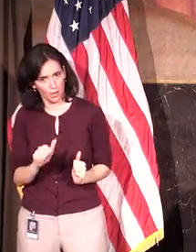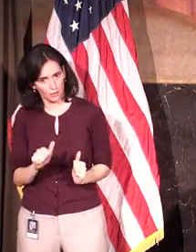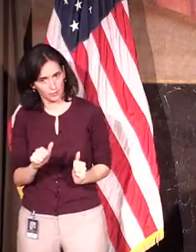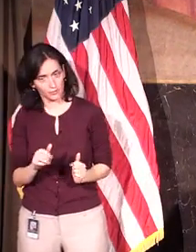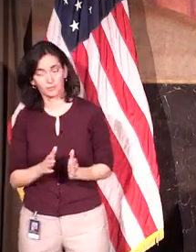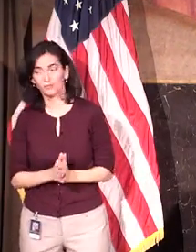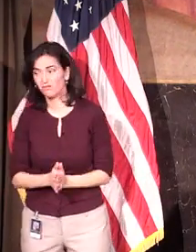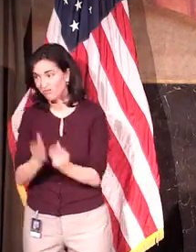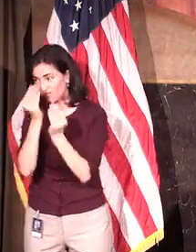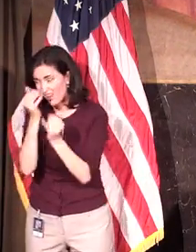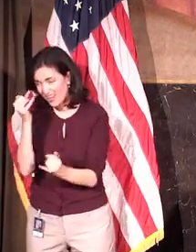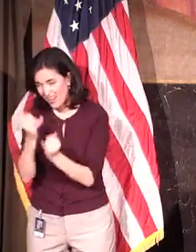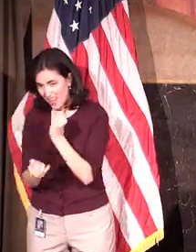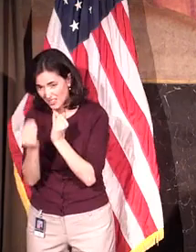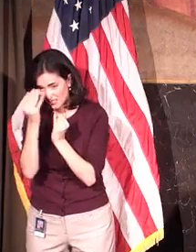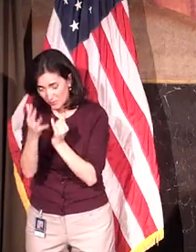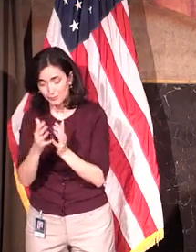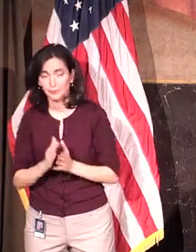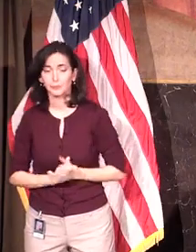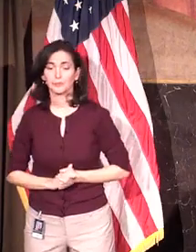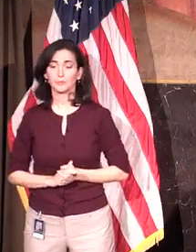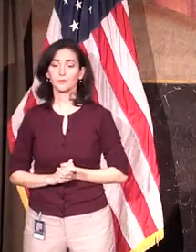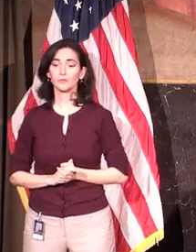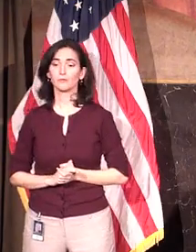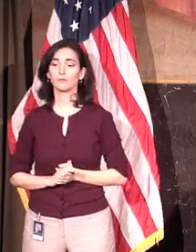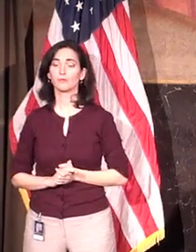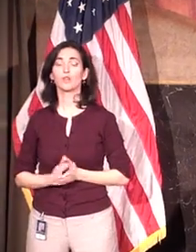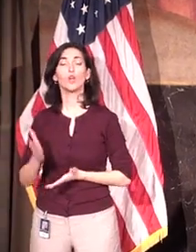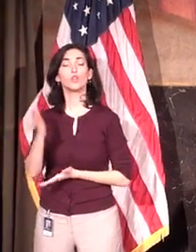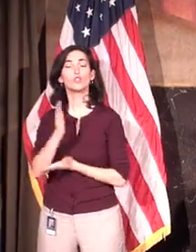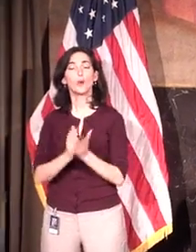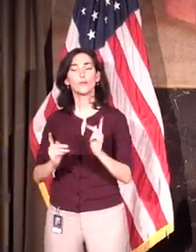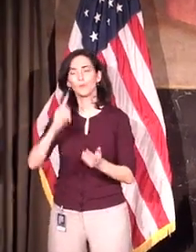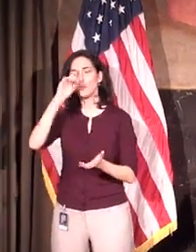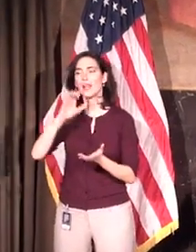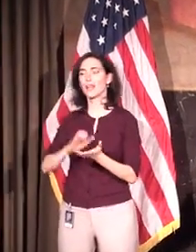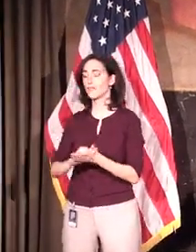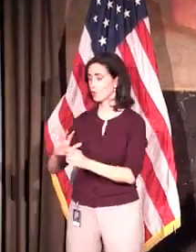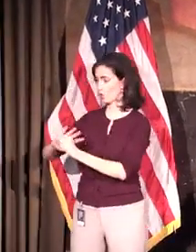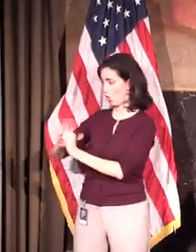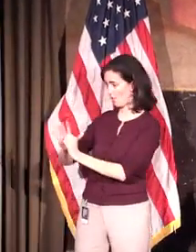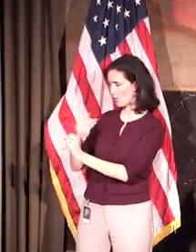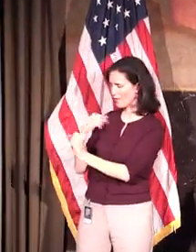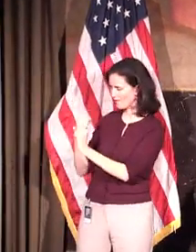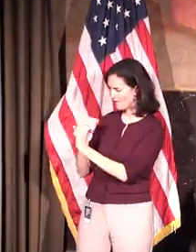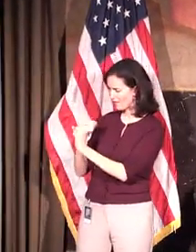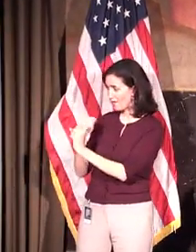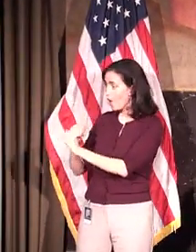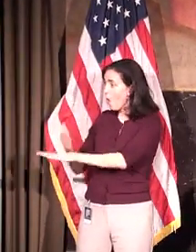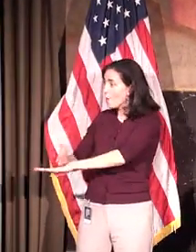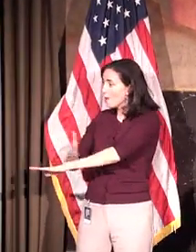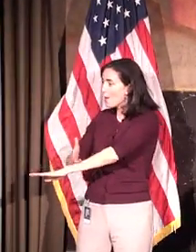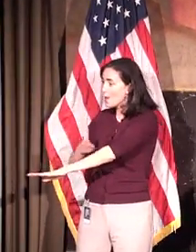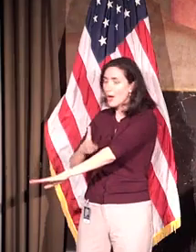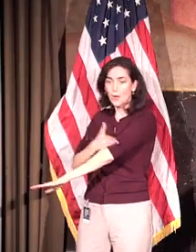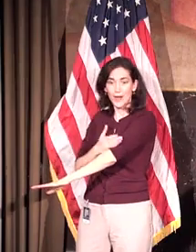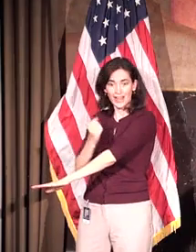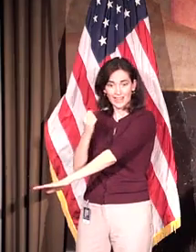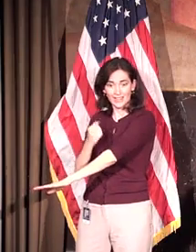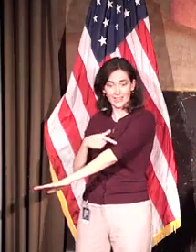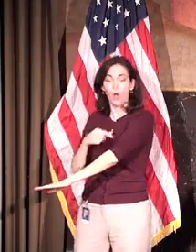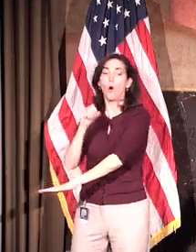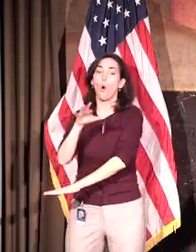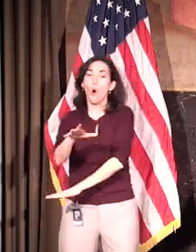some people believe that when you show progress in your fight against COVID-19, or that when